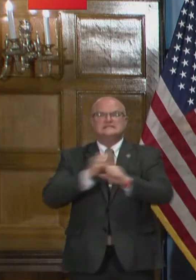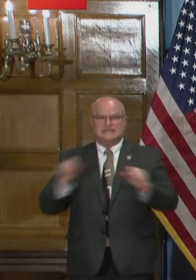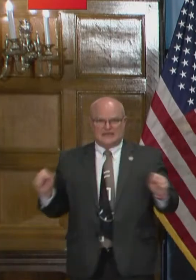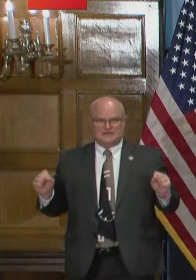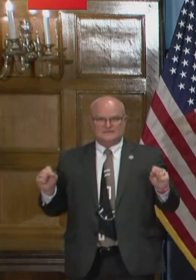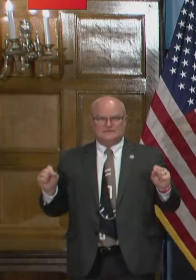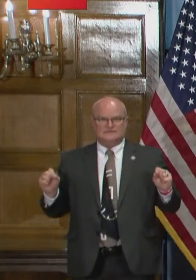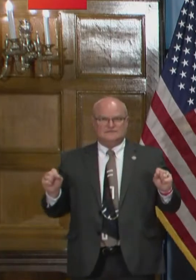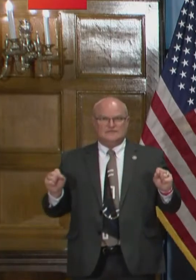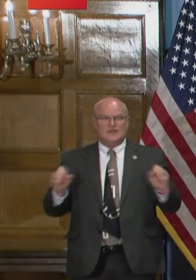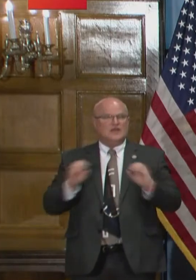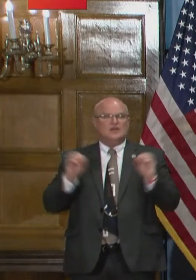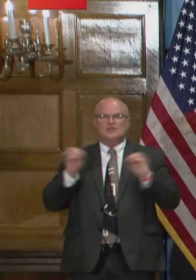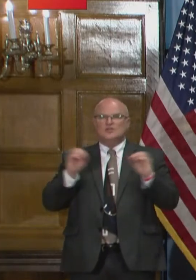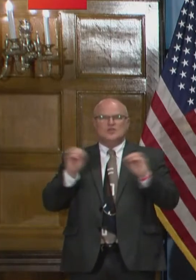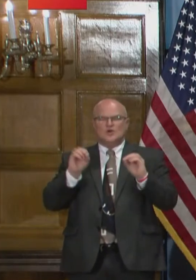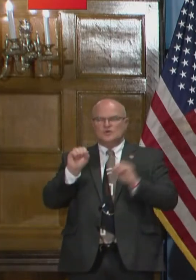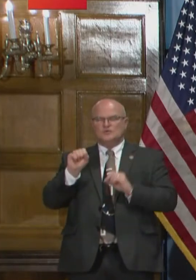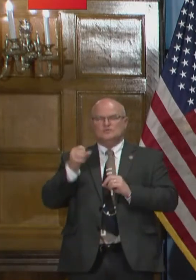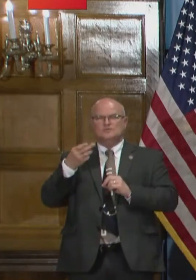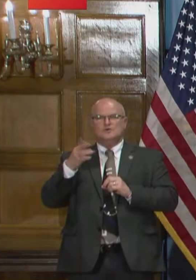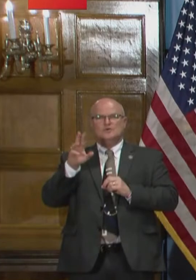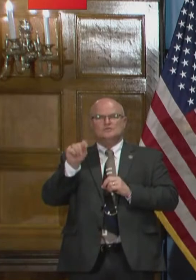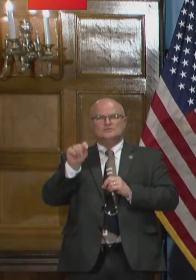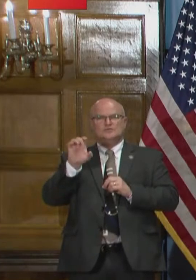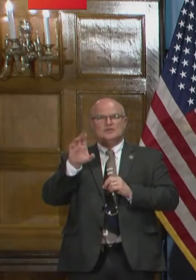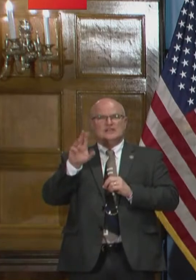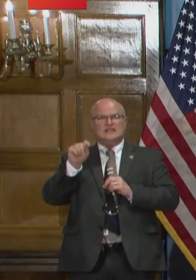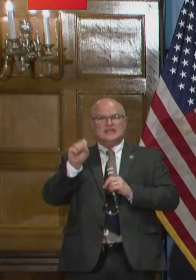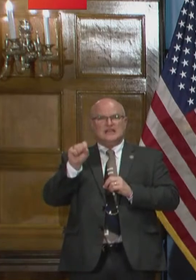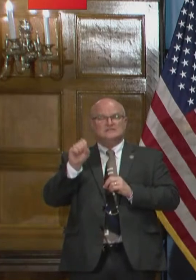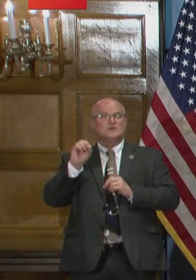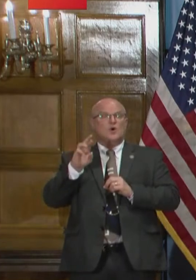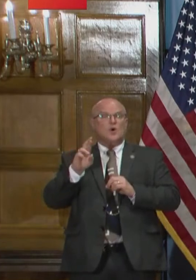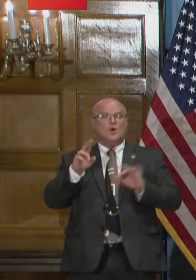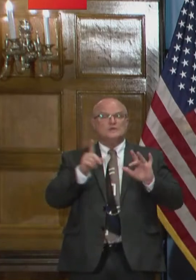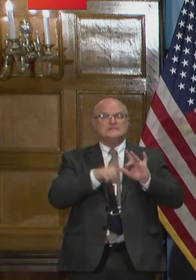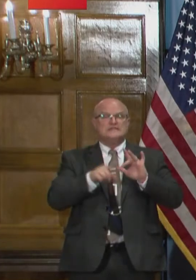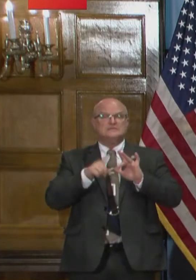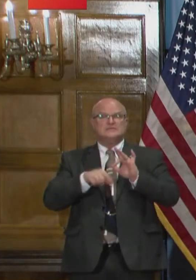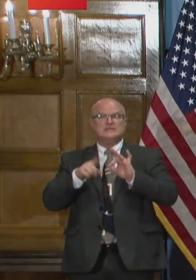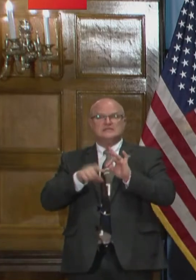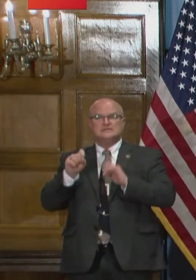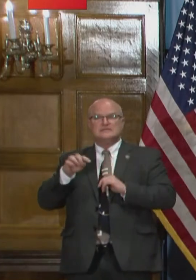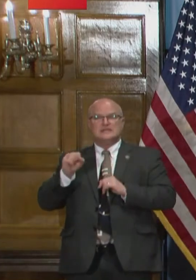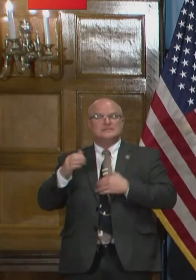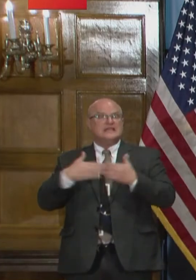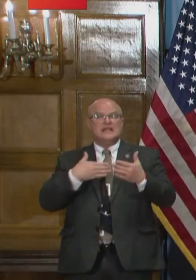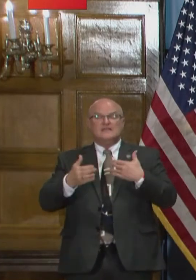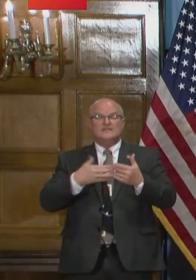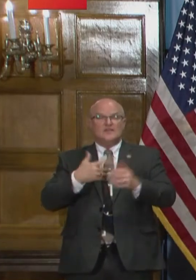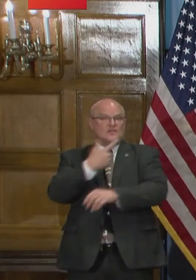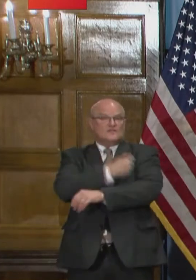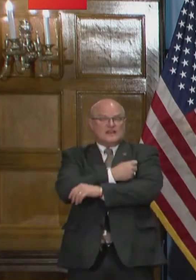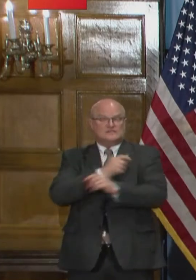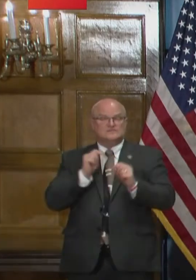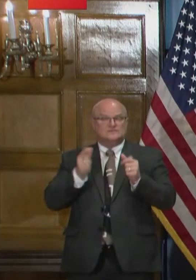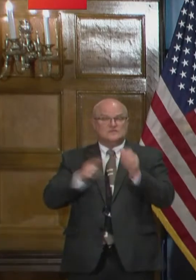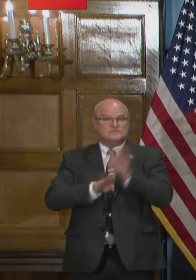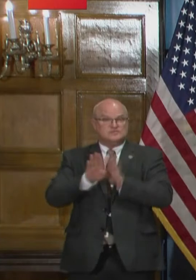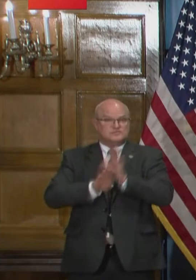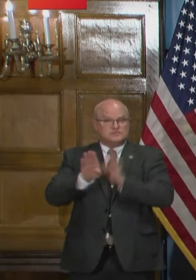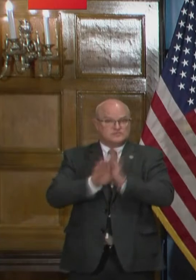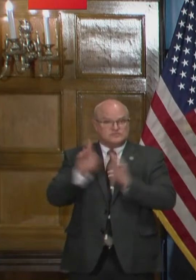were no shortcuts and there were no steps that were skipped. Even though the vaccines were developed quickly through other